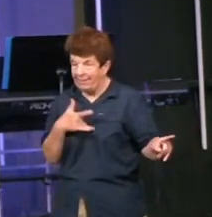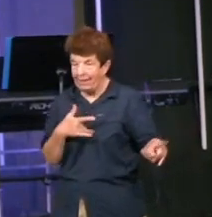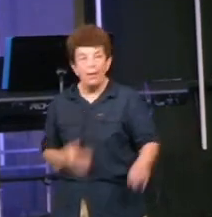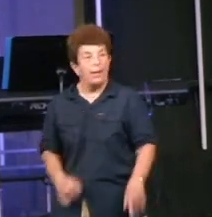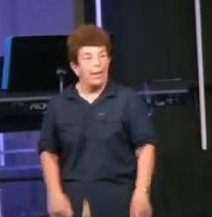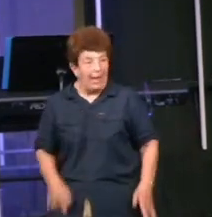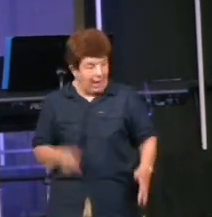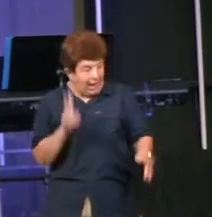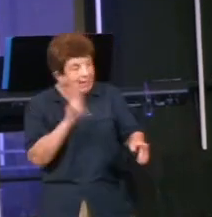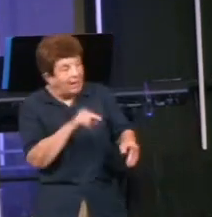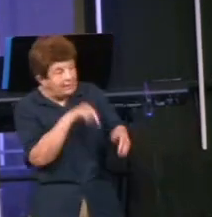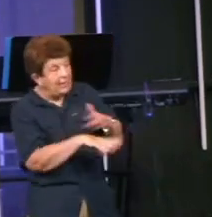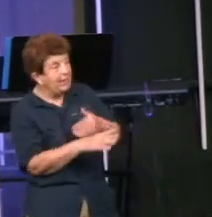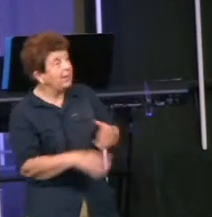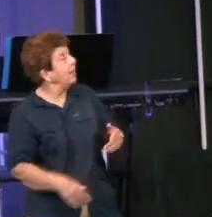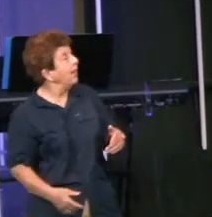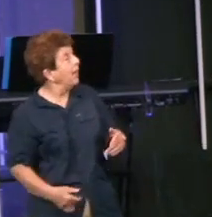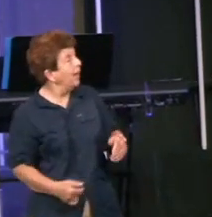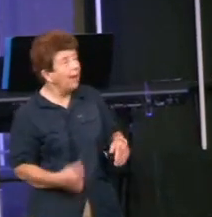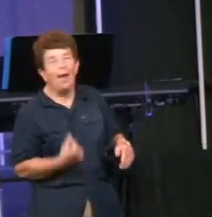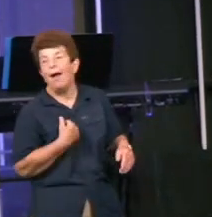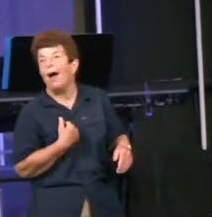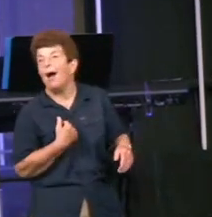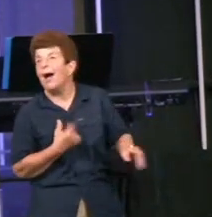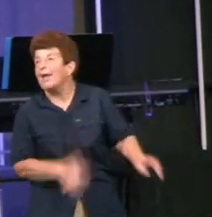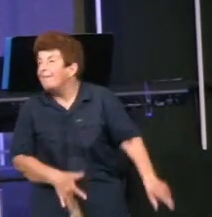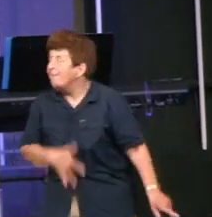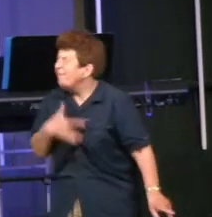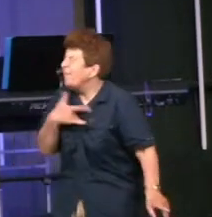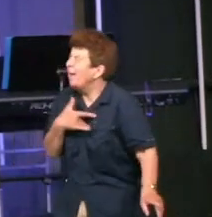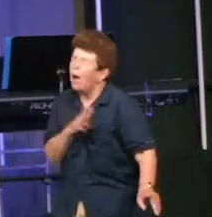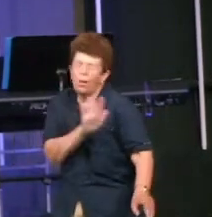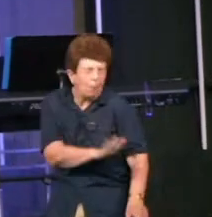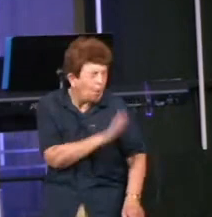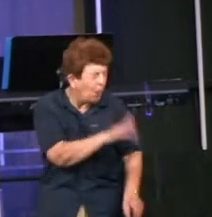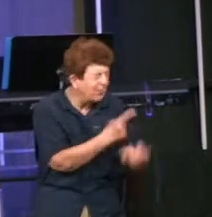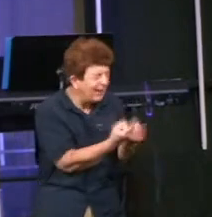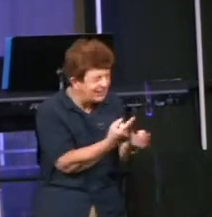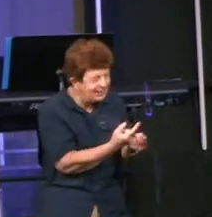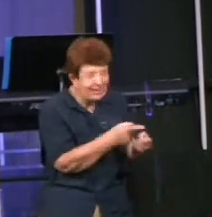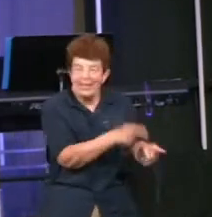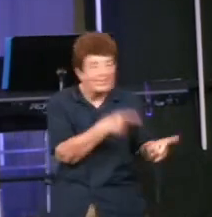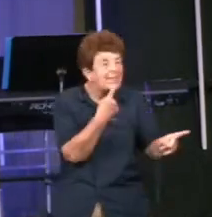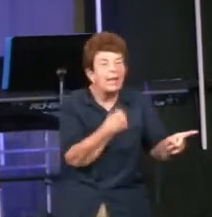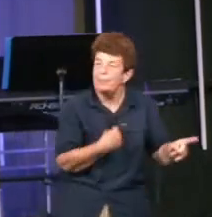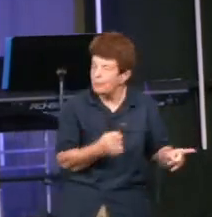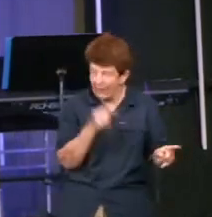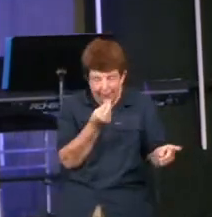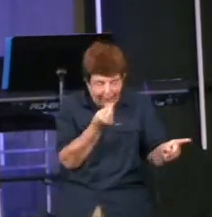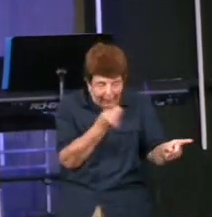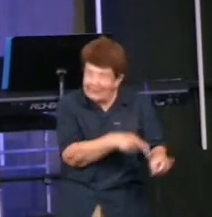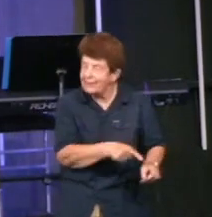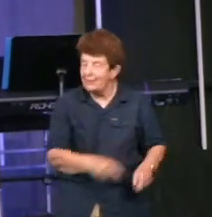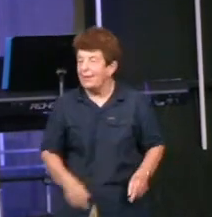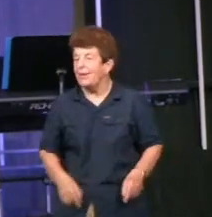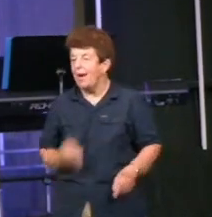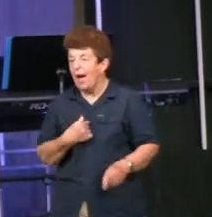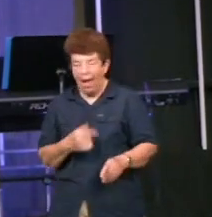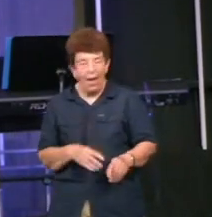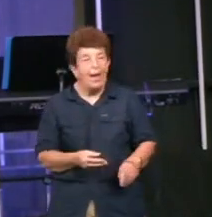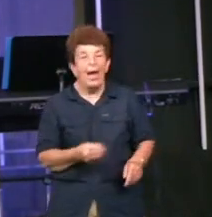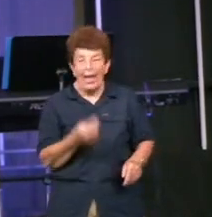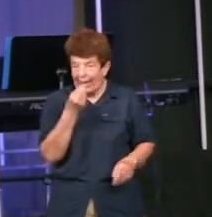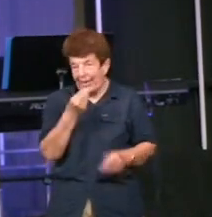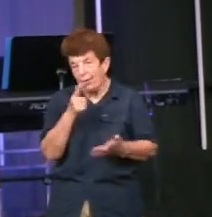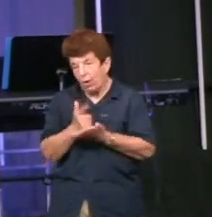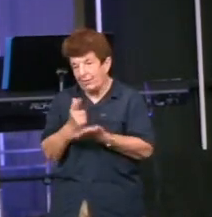And if I see it in the fridge, I've got this cry of outrage from it saying, please eat me, eat me. I consume a lot of